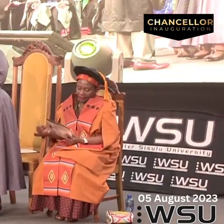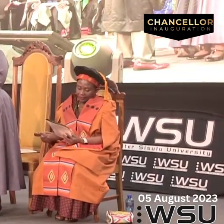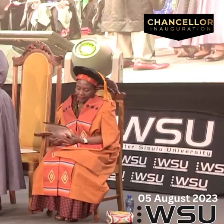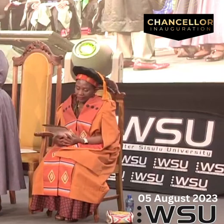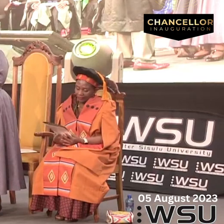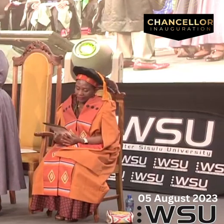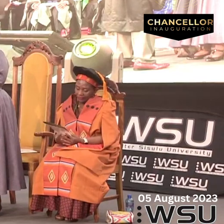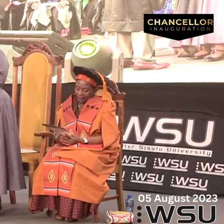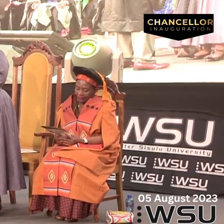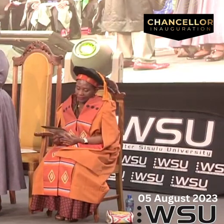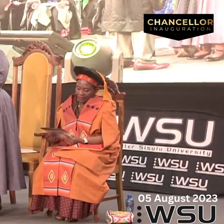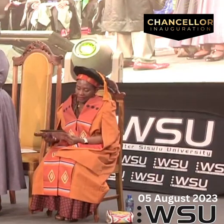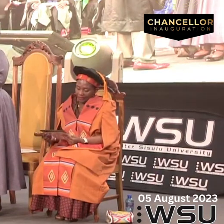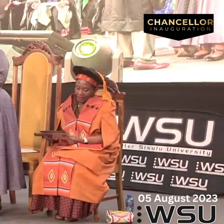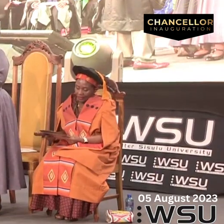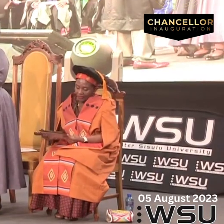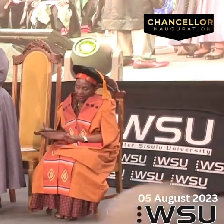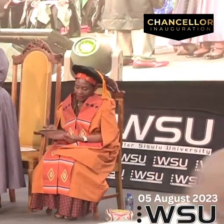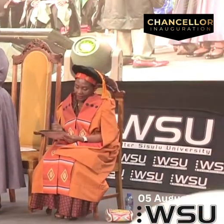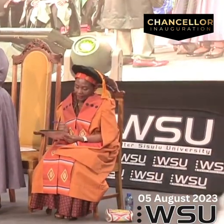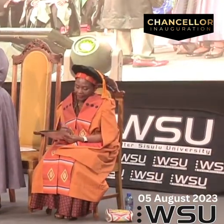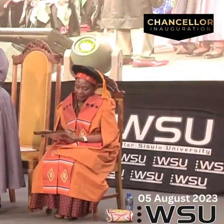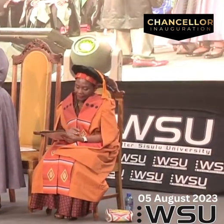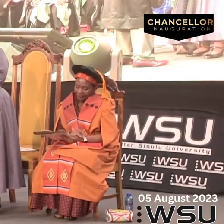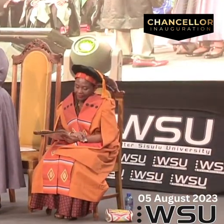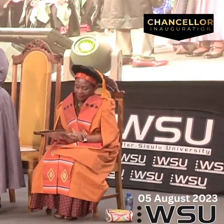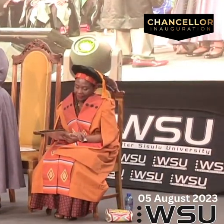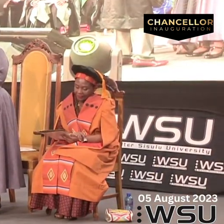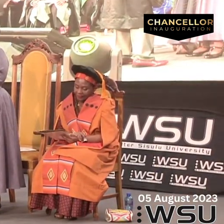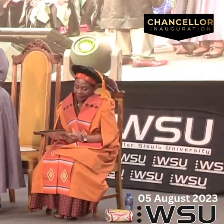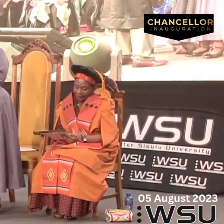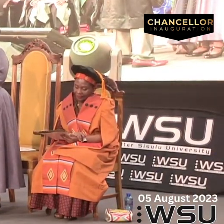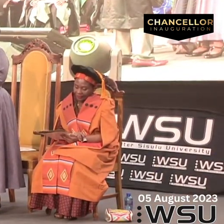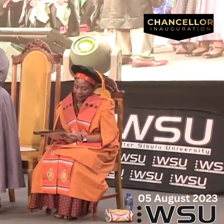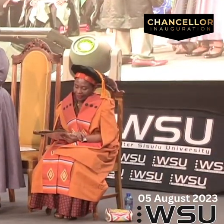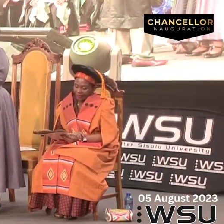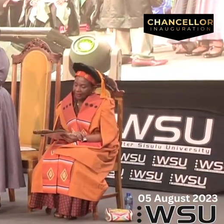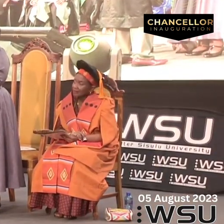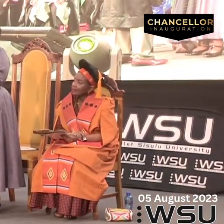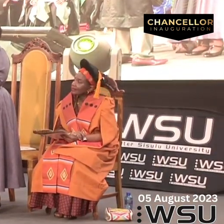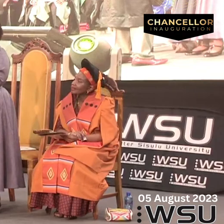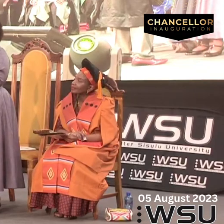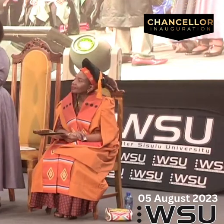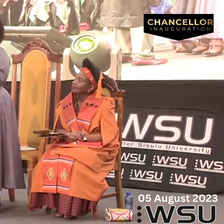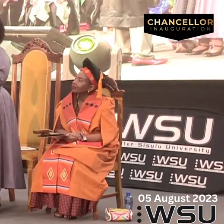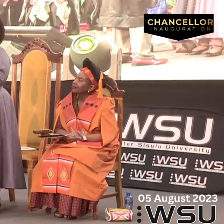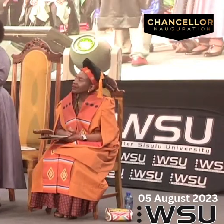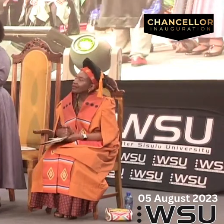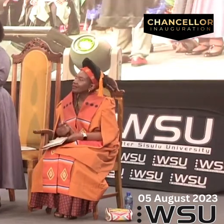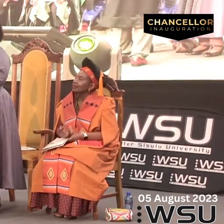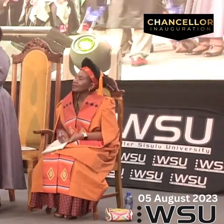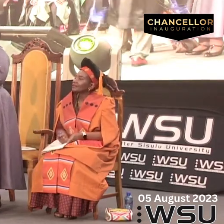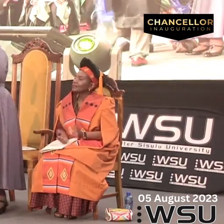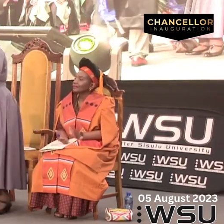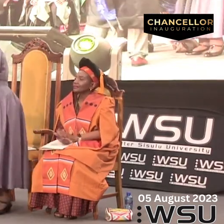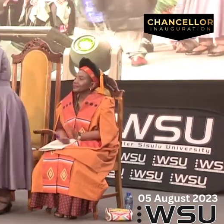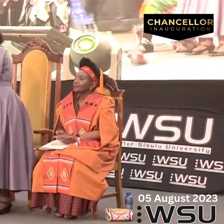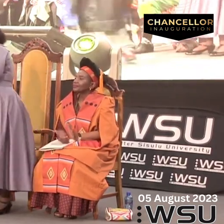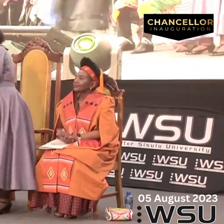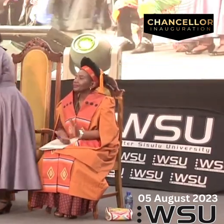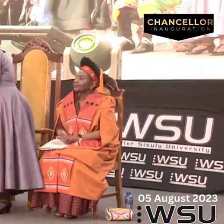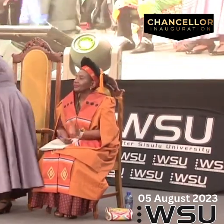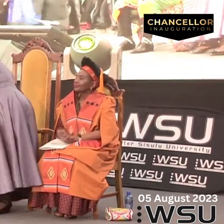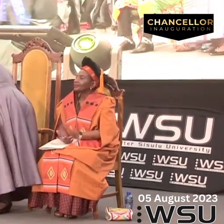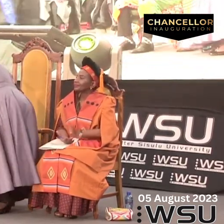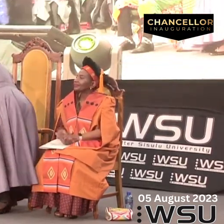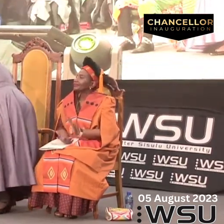Everything that you touch, multiply. Huh. Hallelujah. Sure. Amen. Thank you.